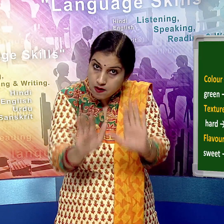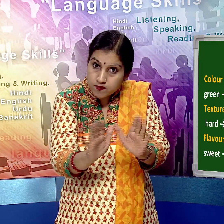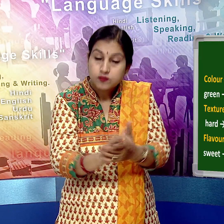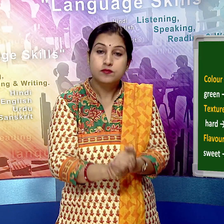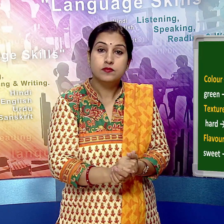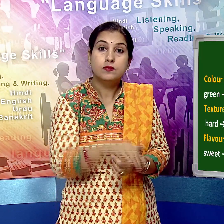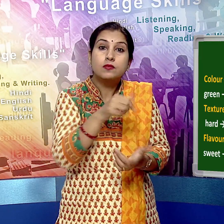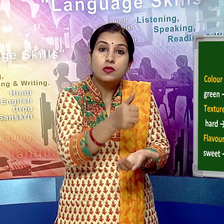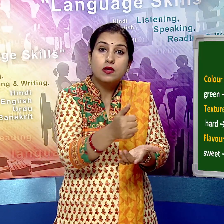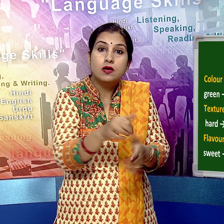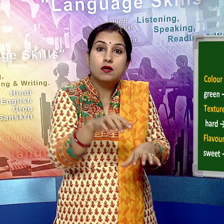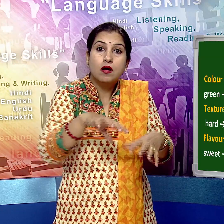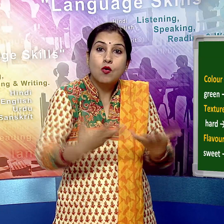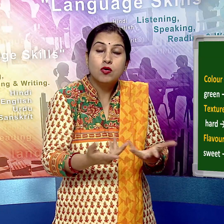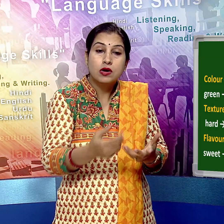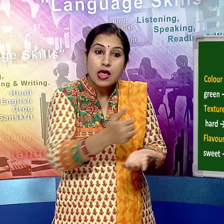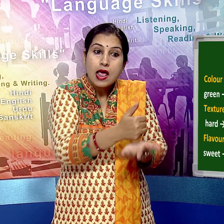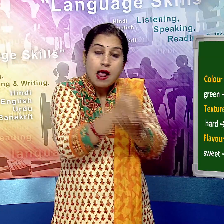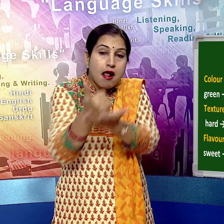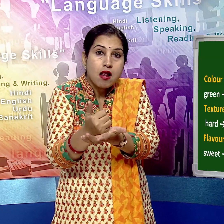help in the ripening of foodstuffs.